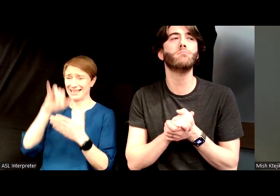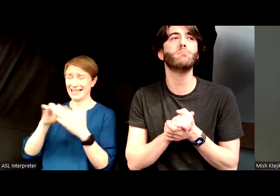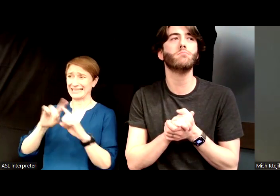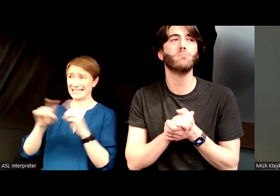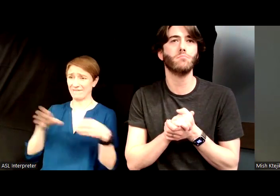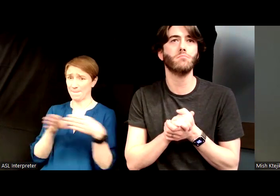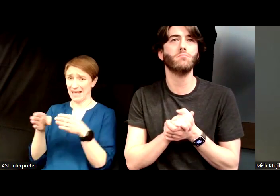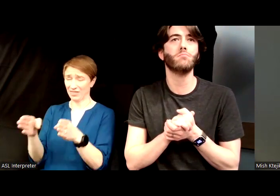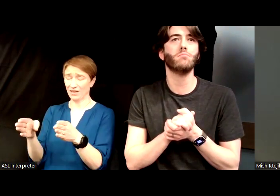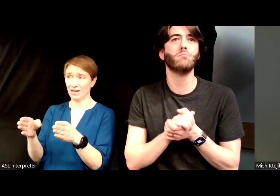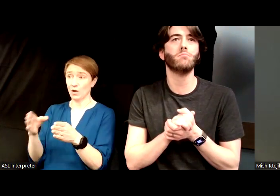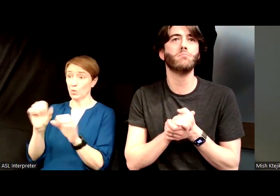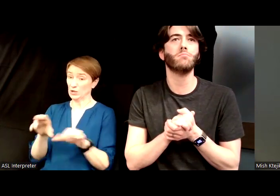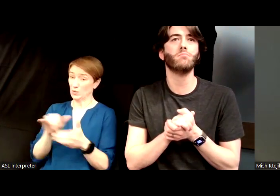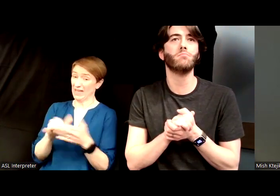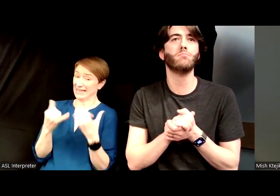or we could wait.